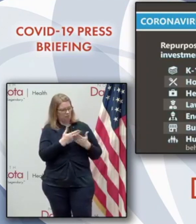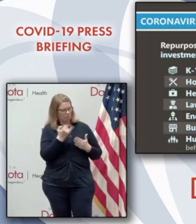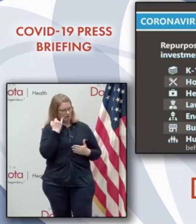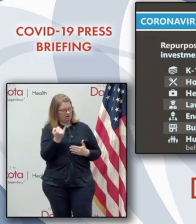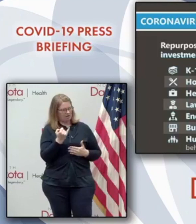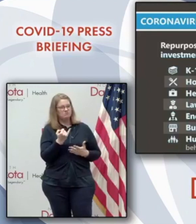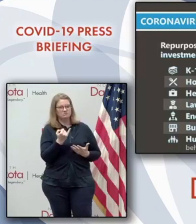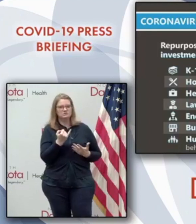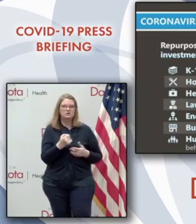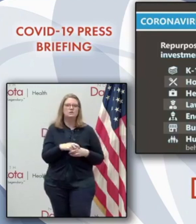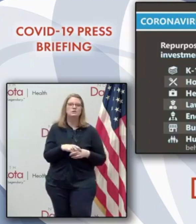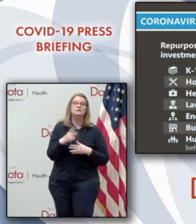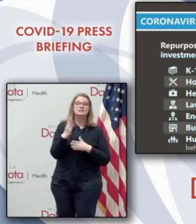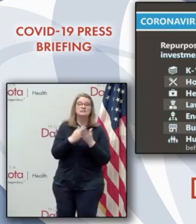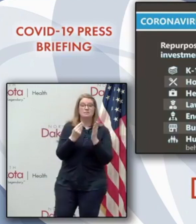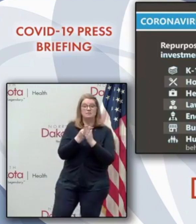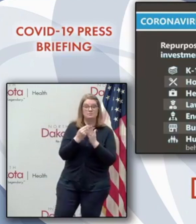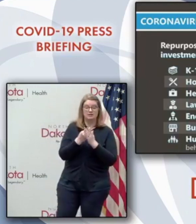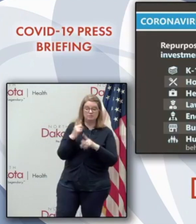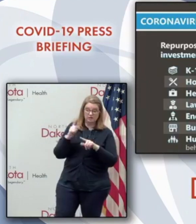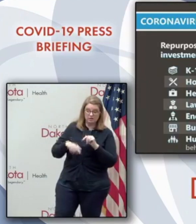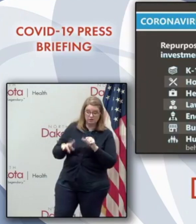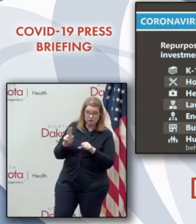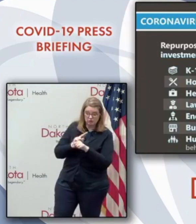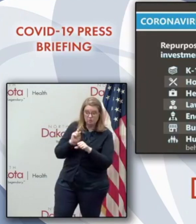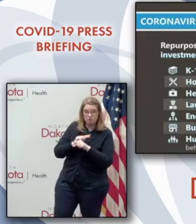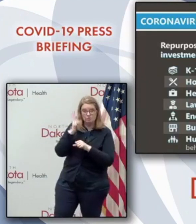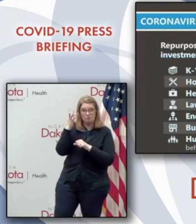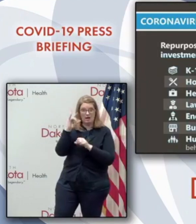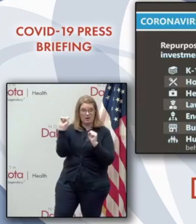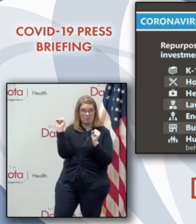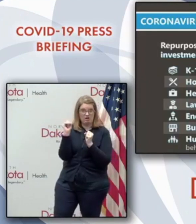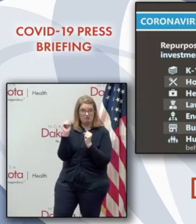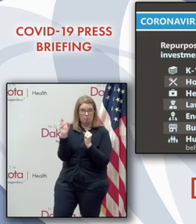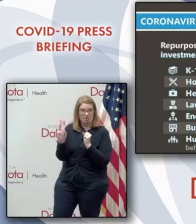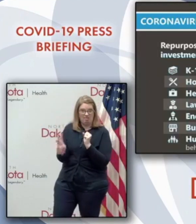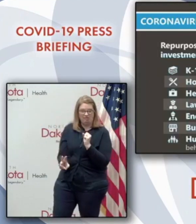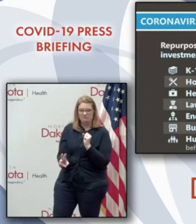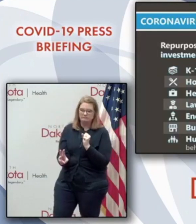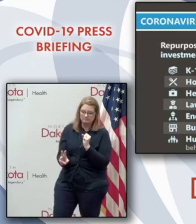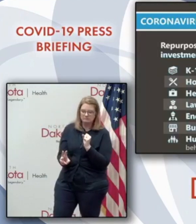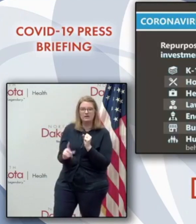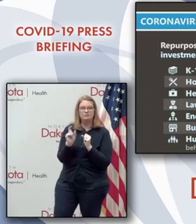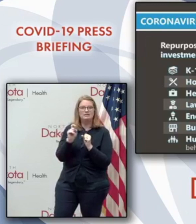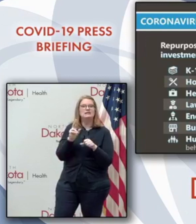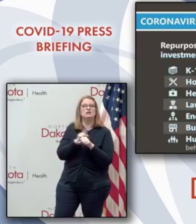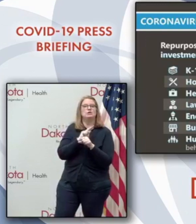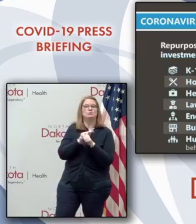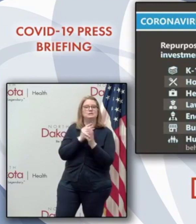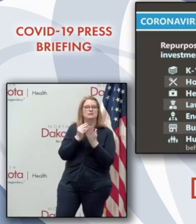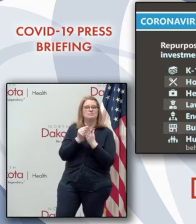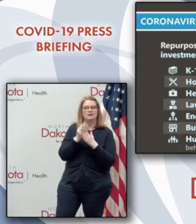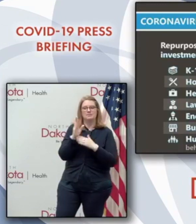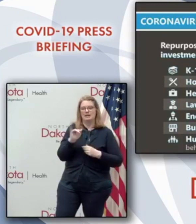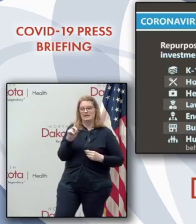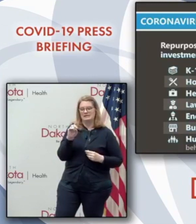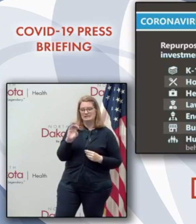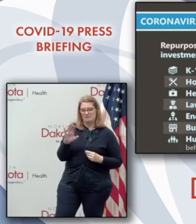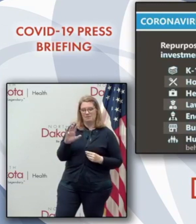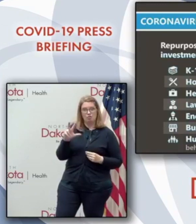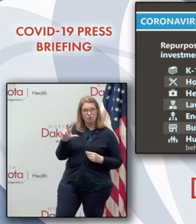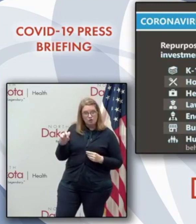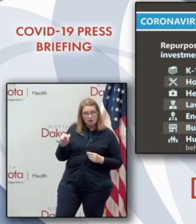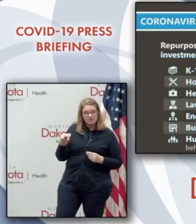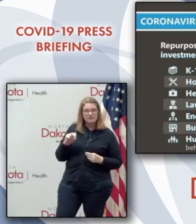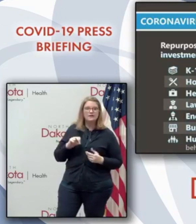of those dollars that could not be spent because of the winter weather coming and the need to get this money expended by December 30th.